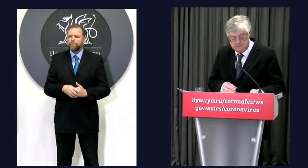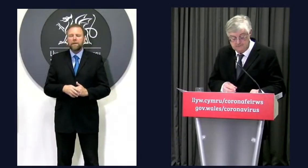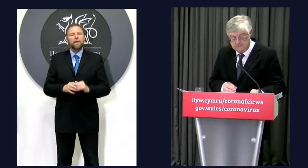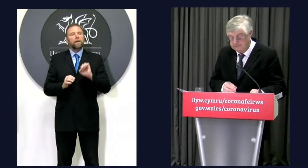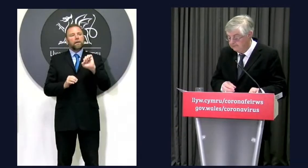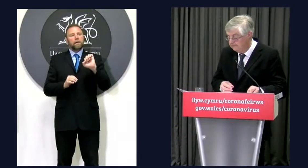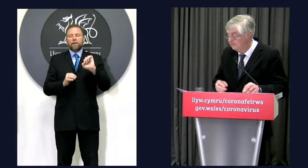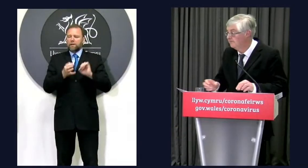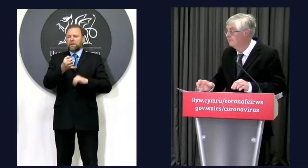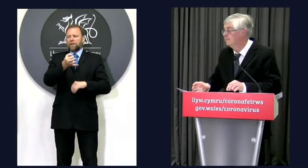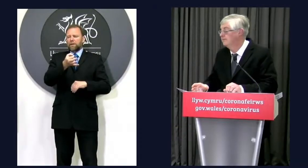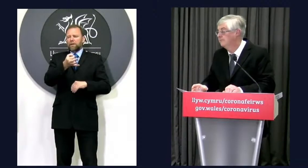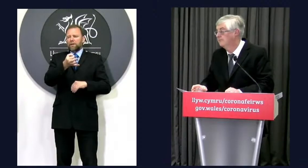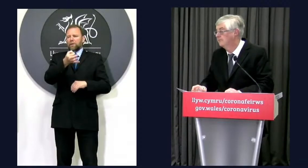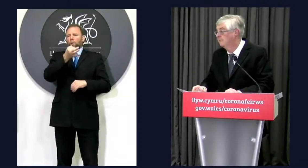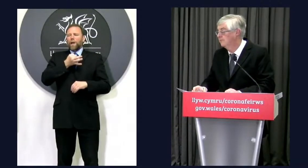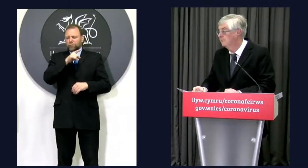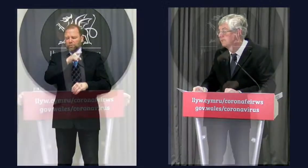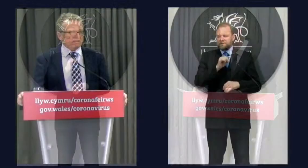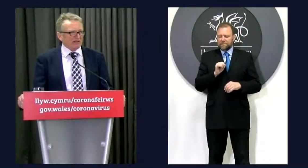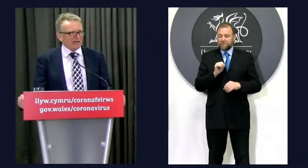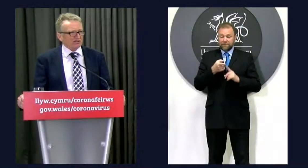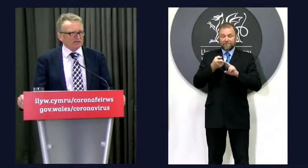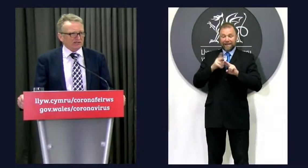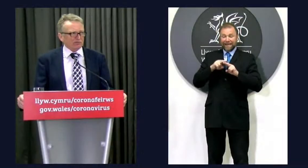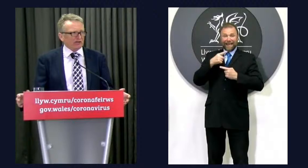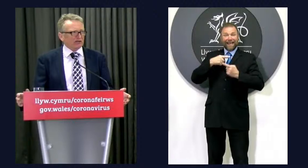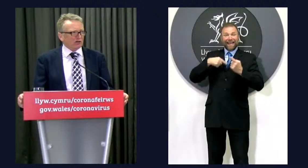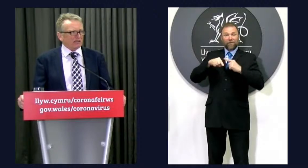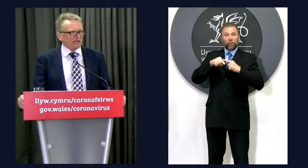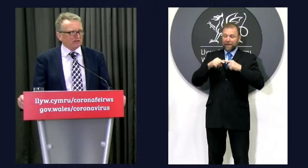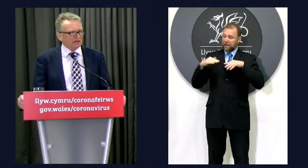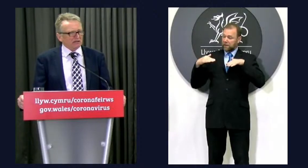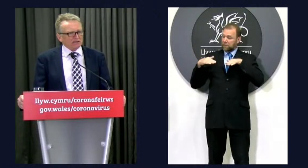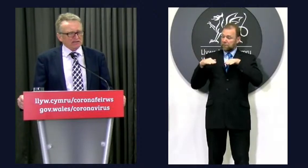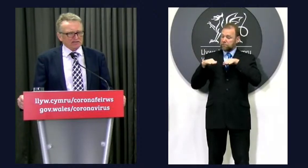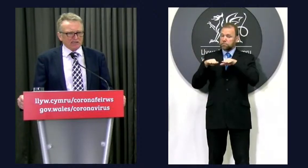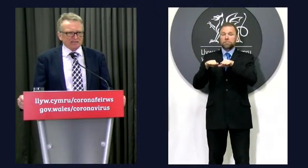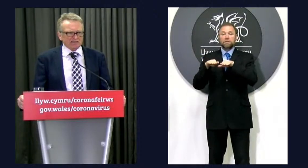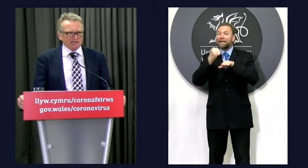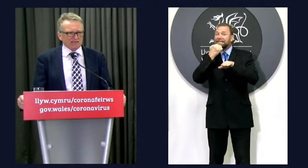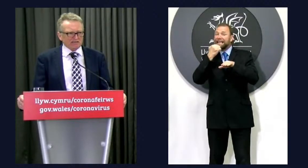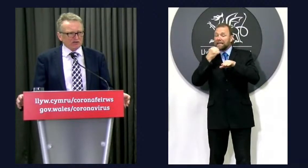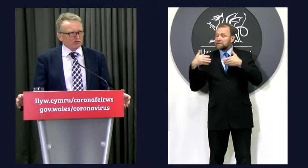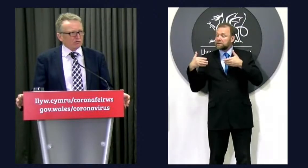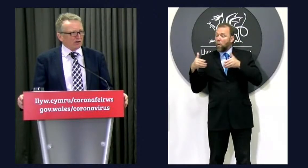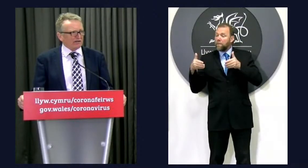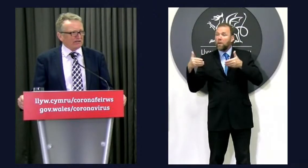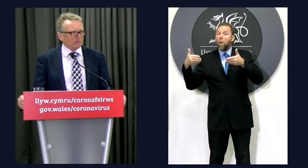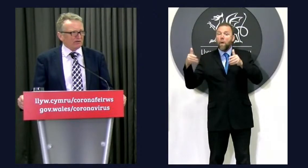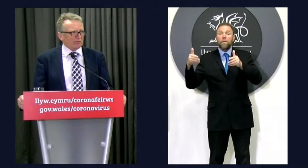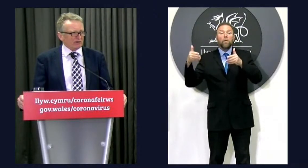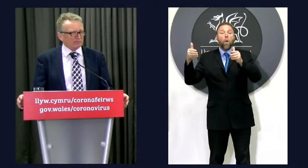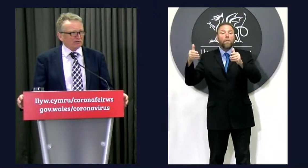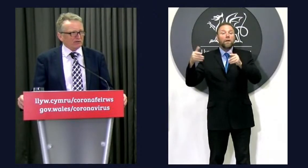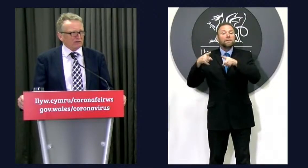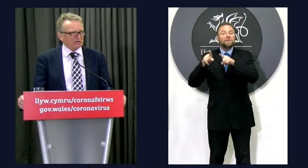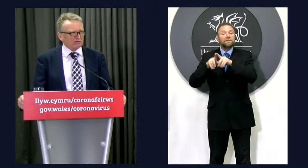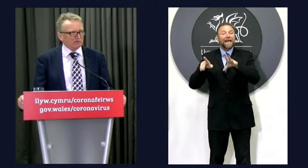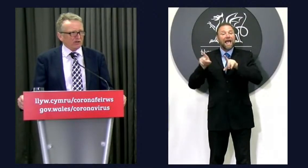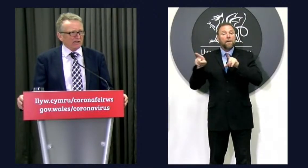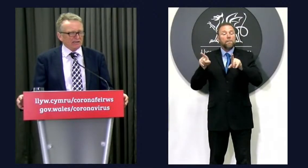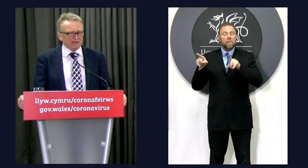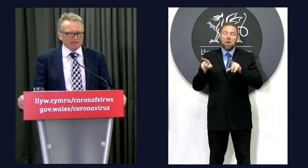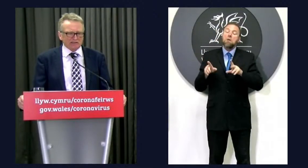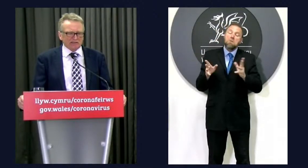your question, you know, that keeping better alignment between the nations as we unlock our societies is a good one, and it's one, a principle that we